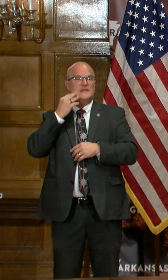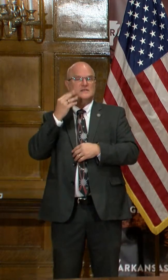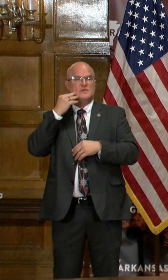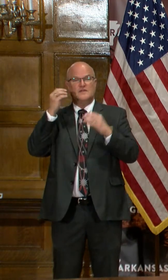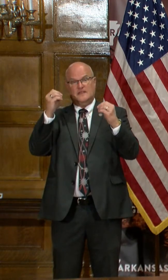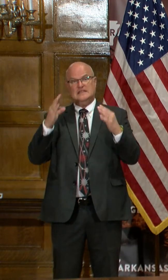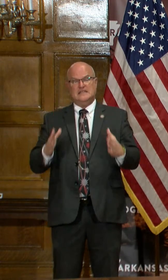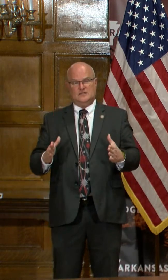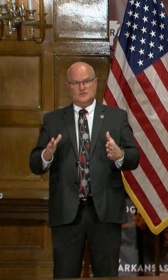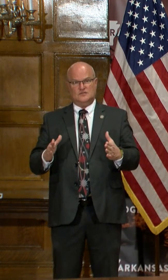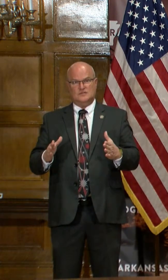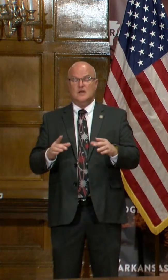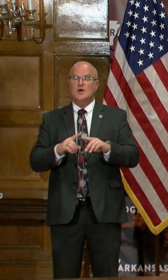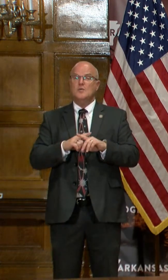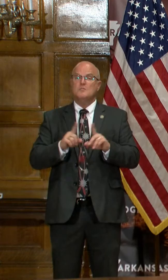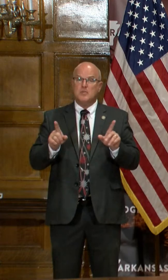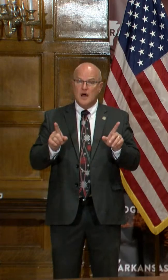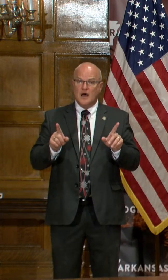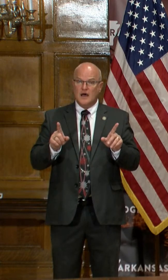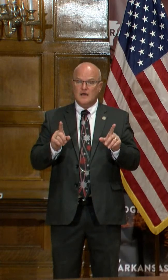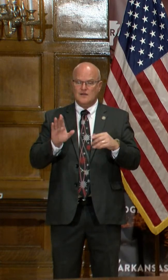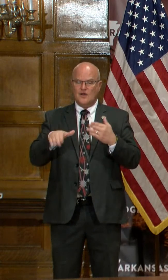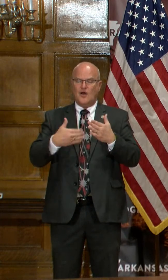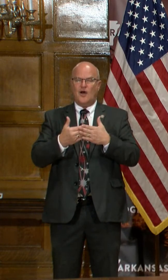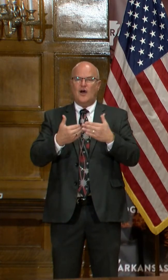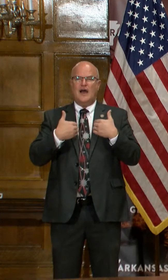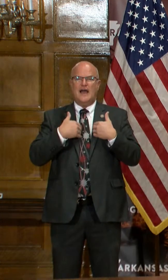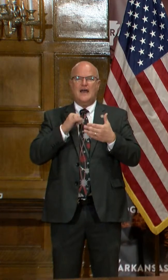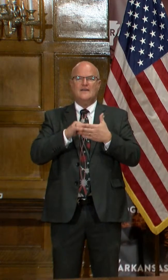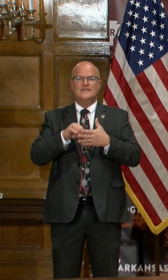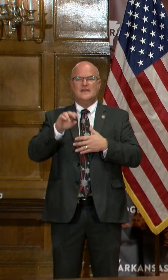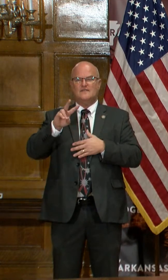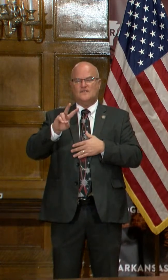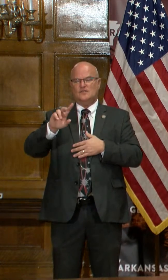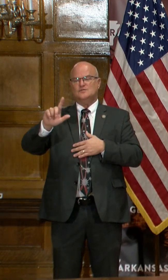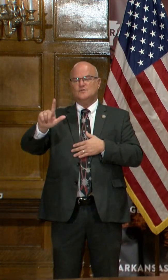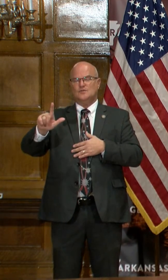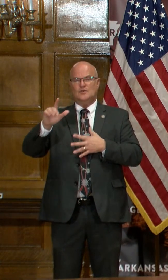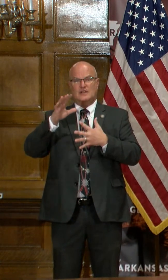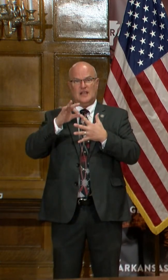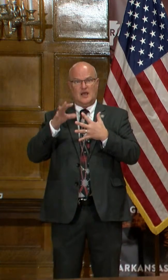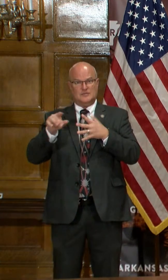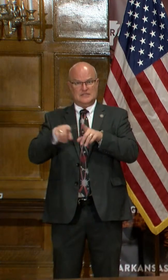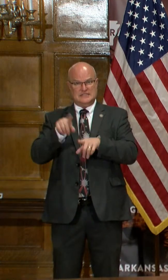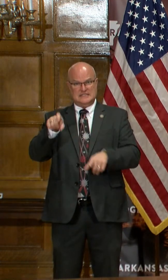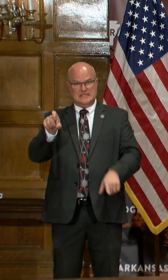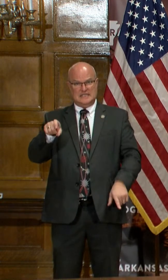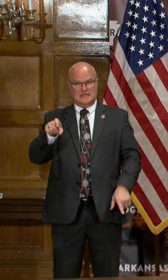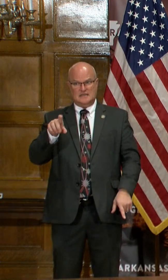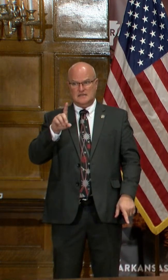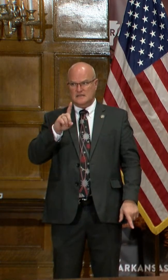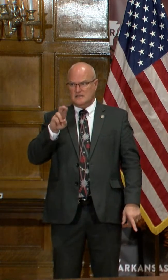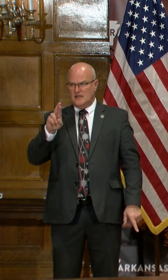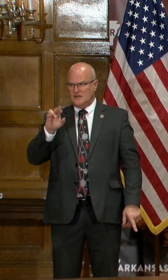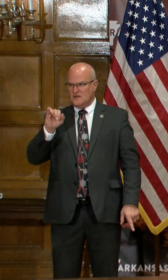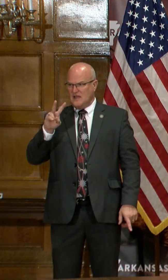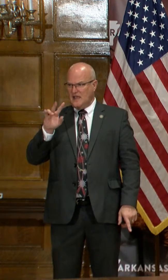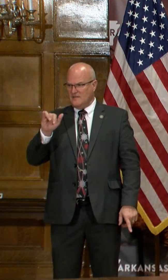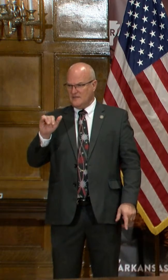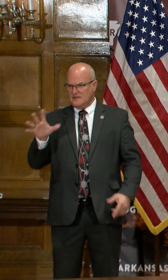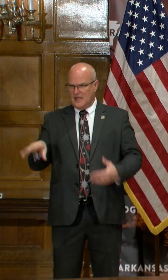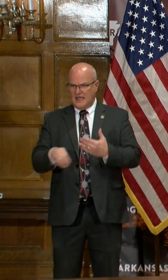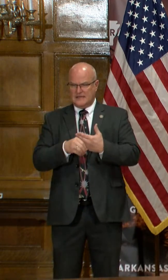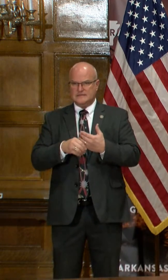of the teachers. But we all will continue to have that virtual option as needed. Dr. Pfeffer, did you have anything to add to